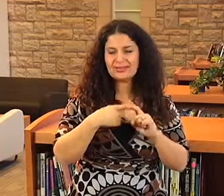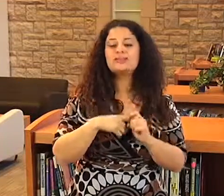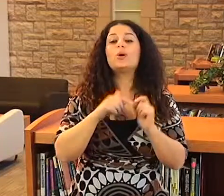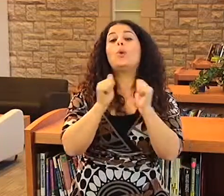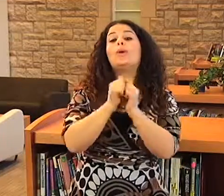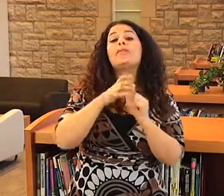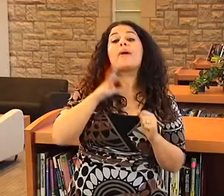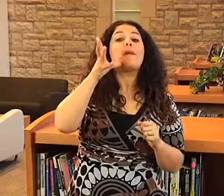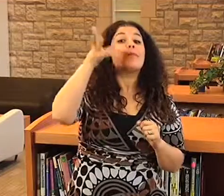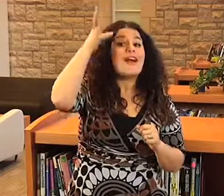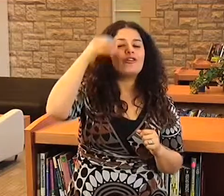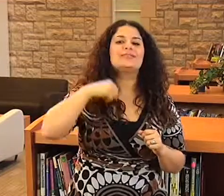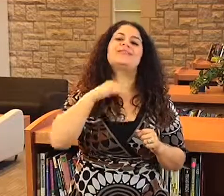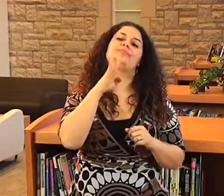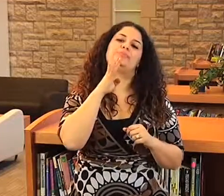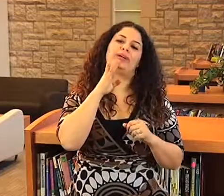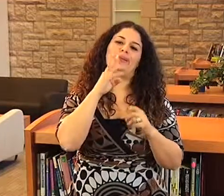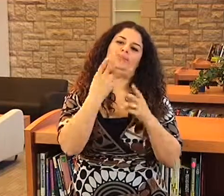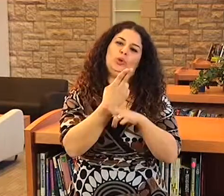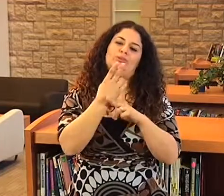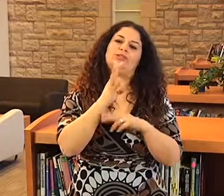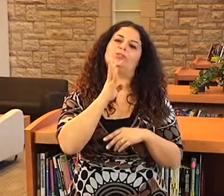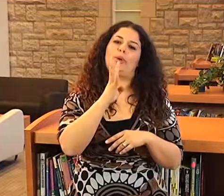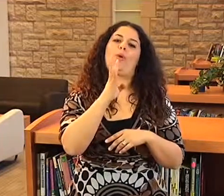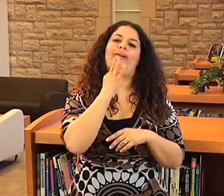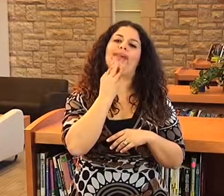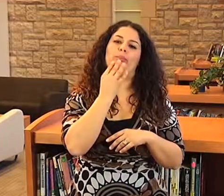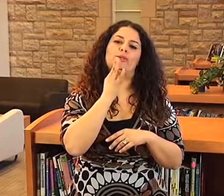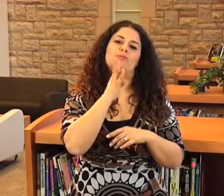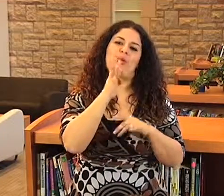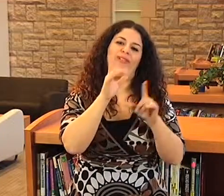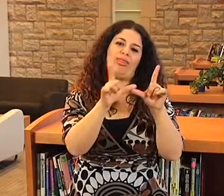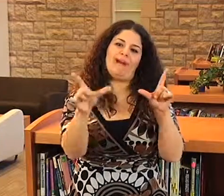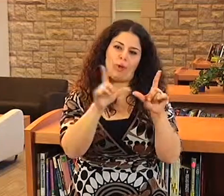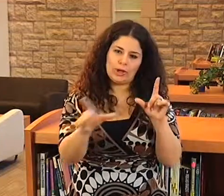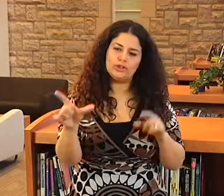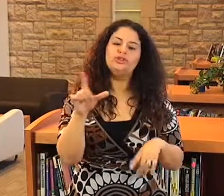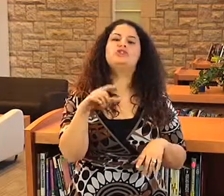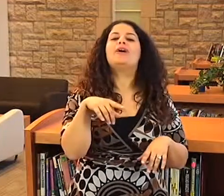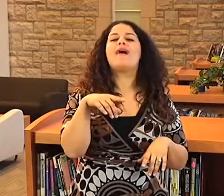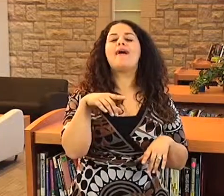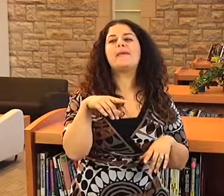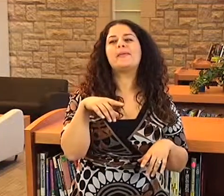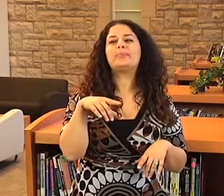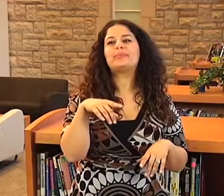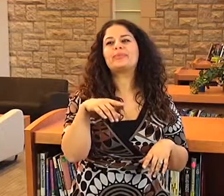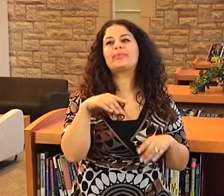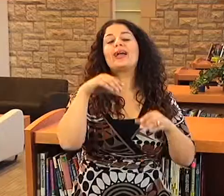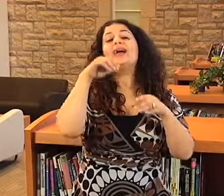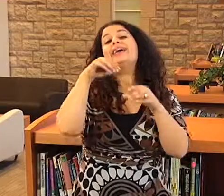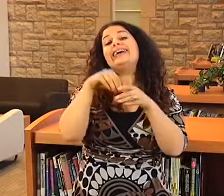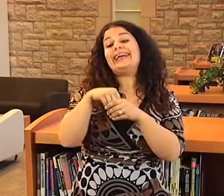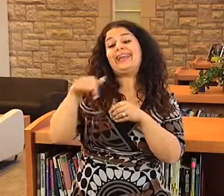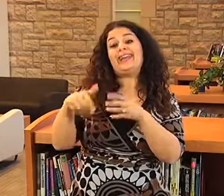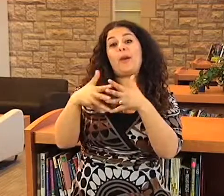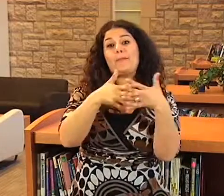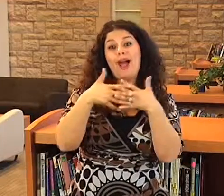used Israeli Sign Language there. I also used spoken Hebrew.